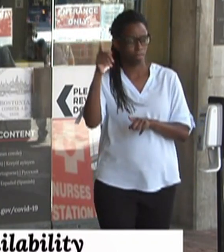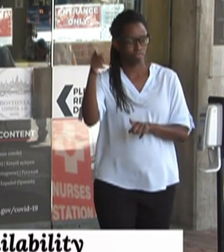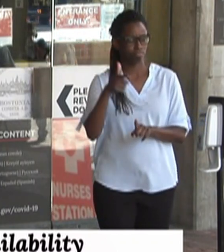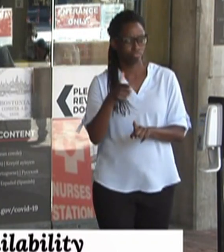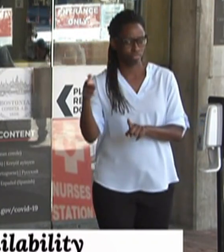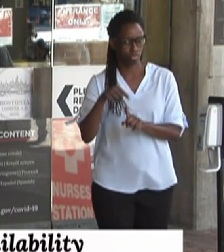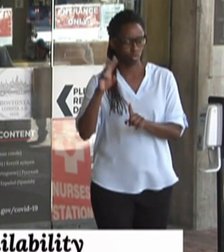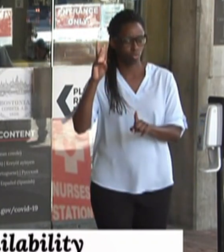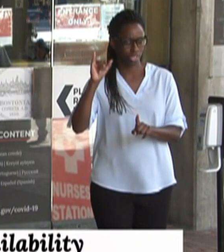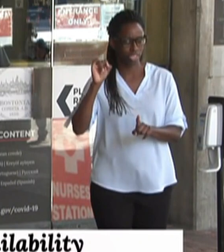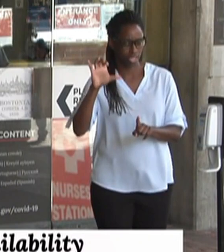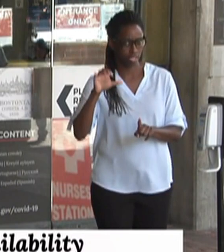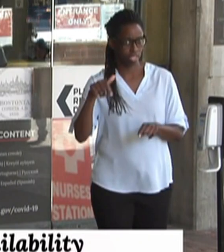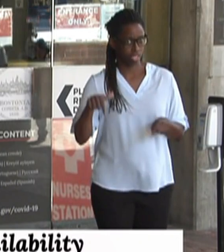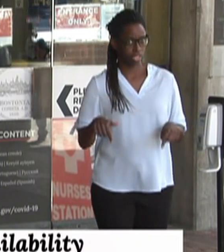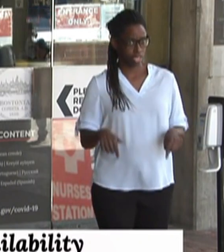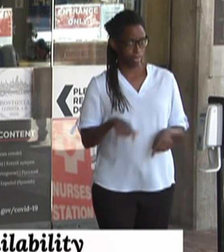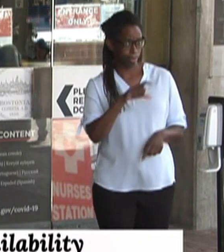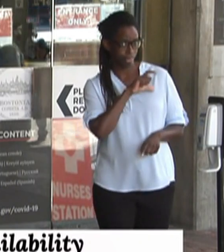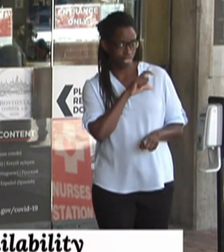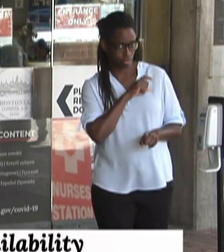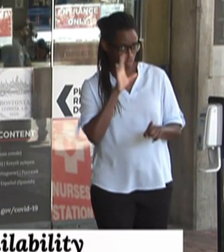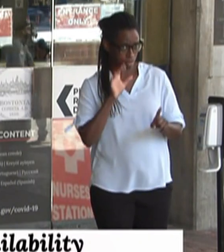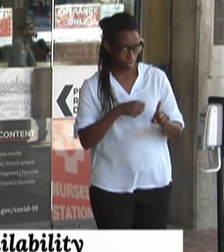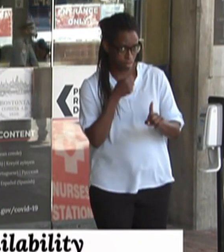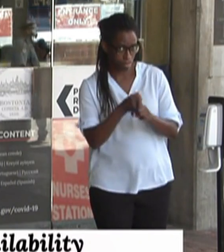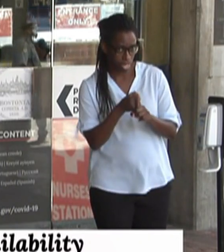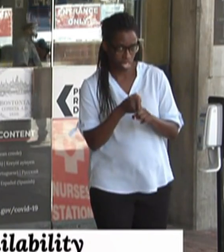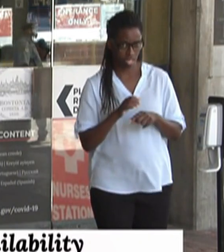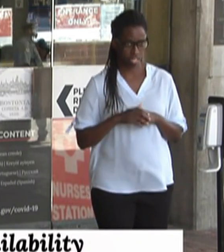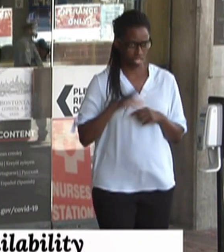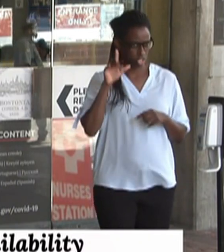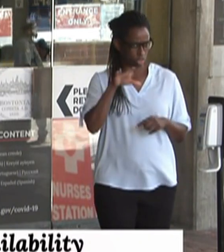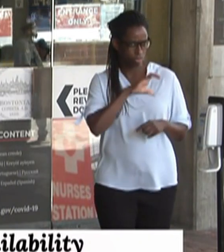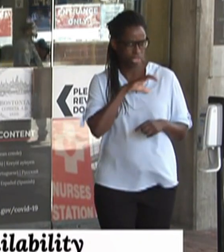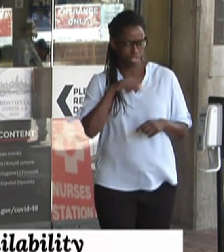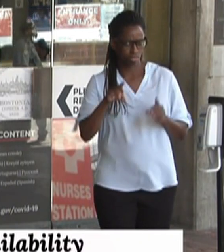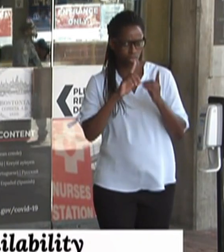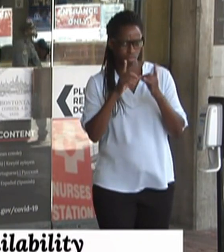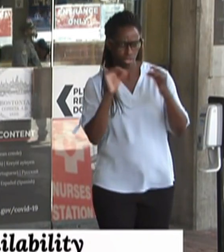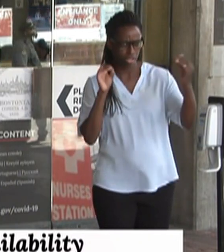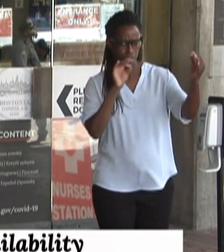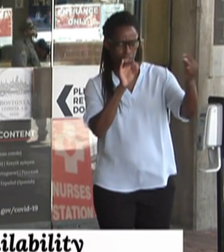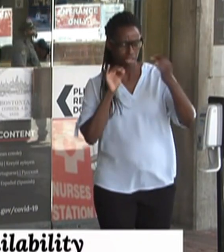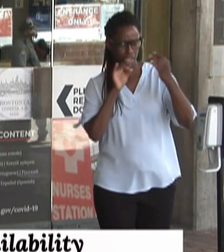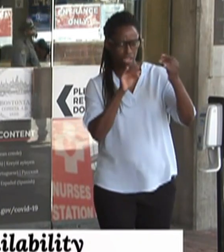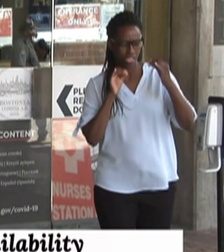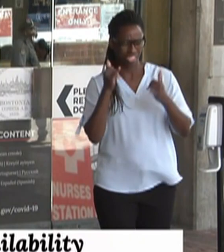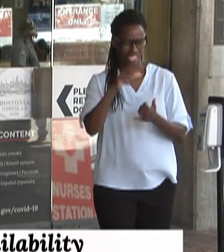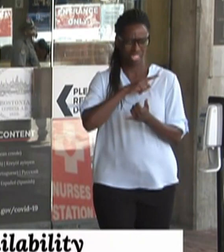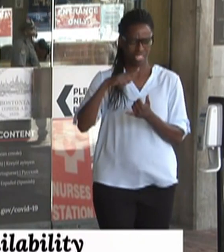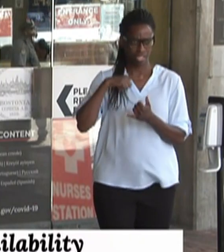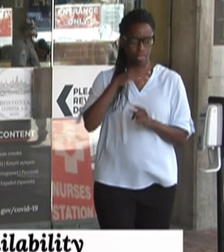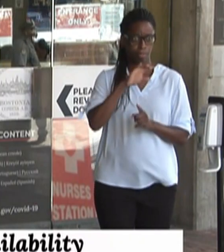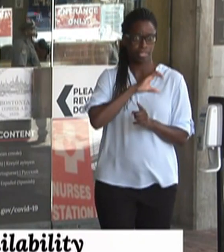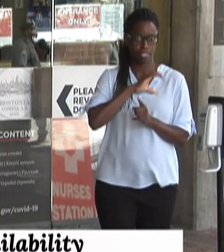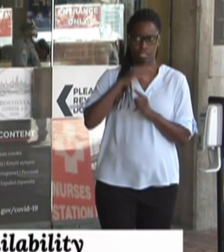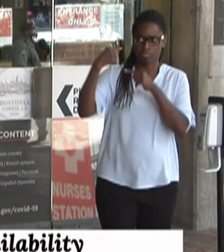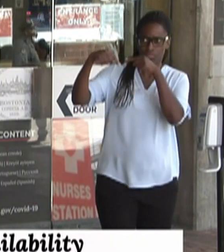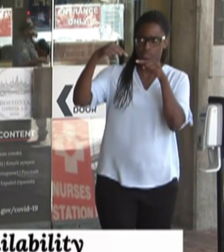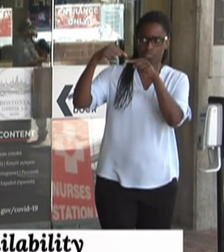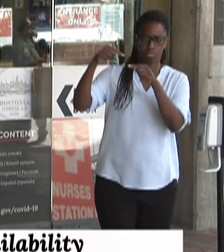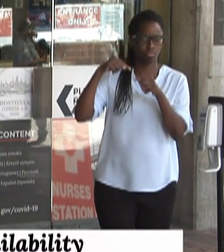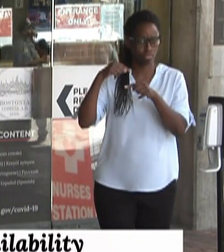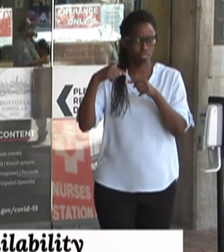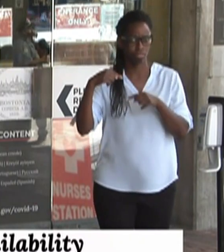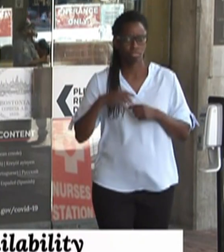one? What do you make of the legislative delay on that, and what needs to be included in whatever legislation comes out of